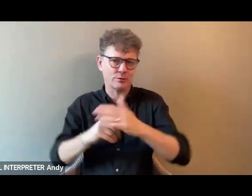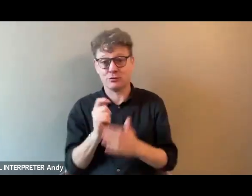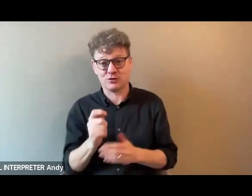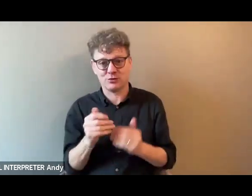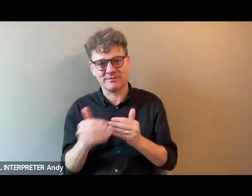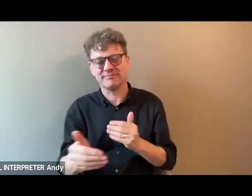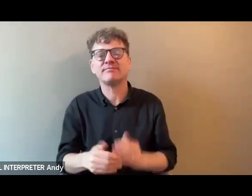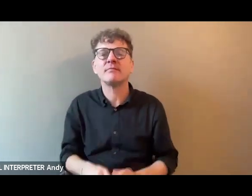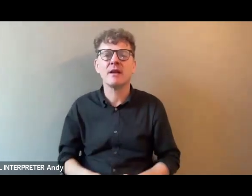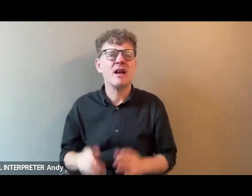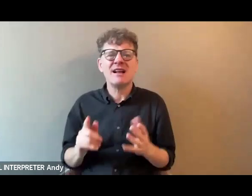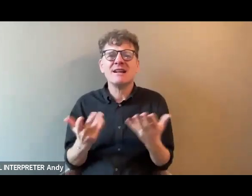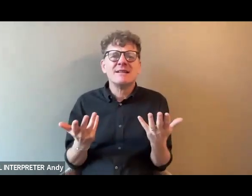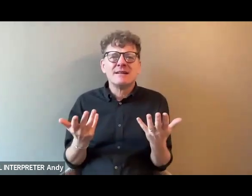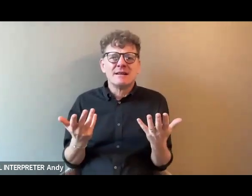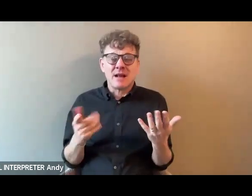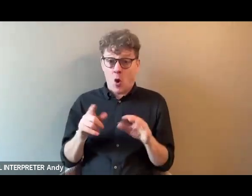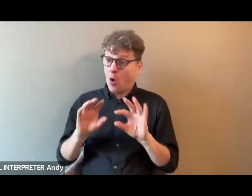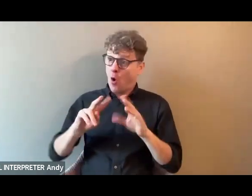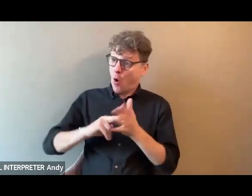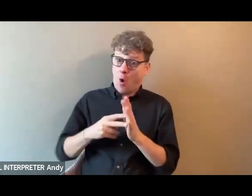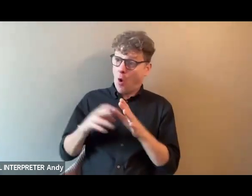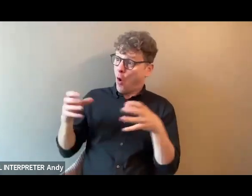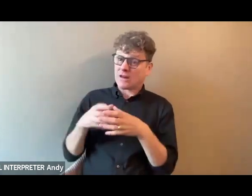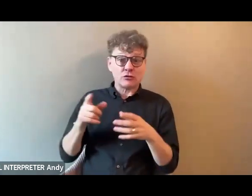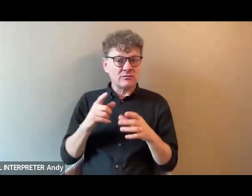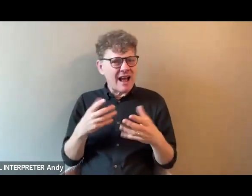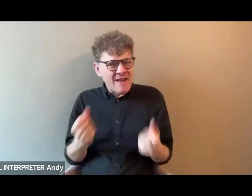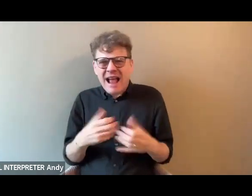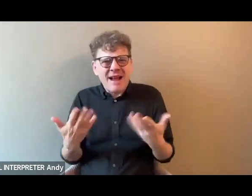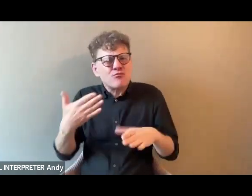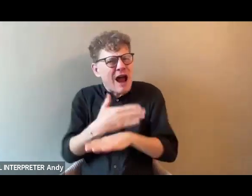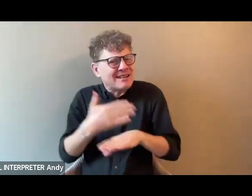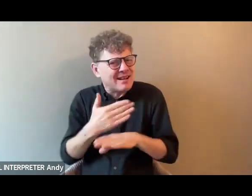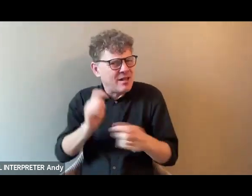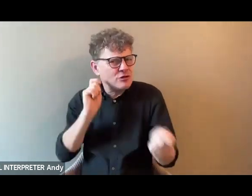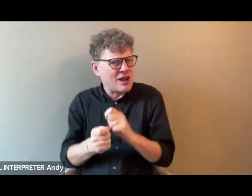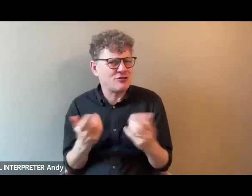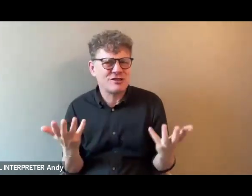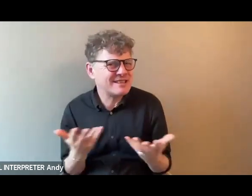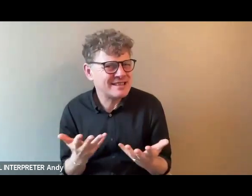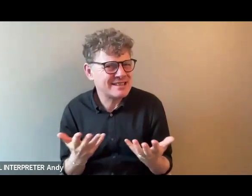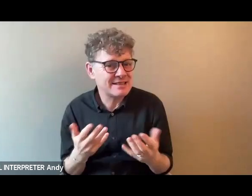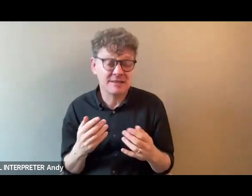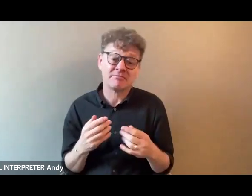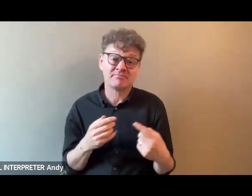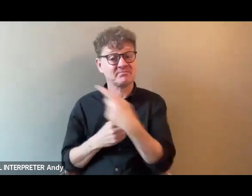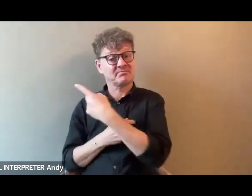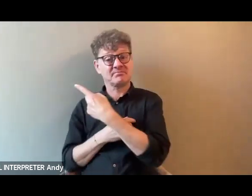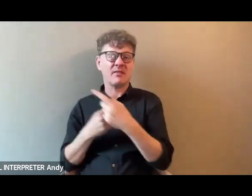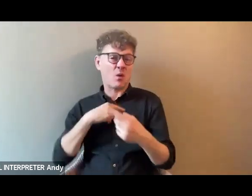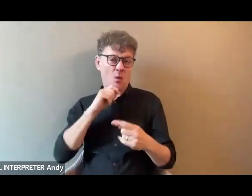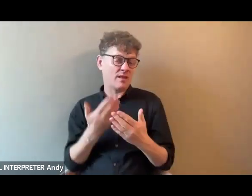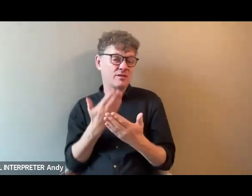So what practical changes should organizations adopt? Drawing on our infographic, I'm going to suggest